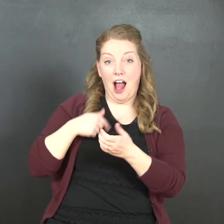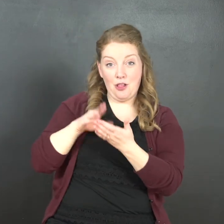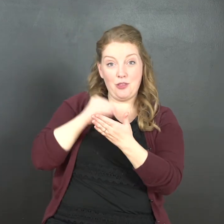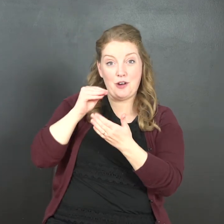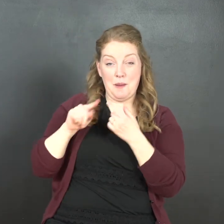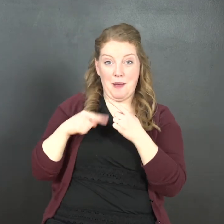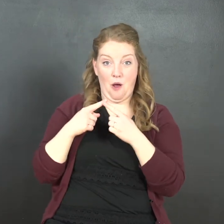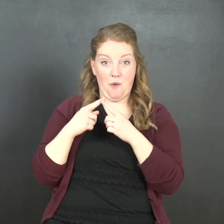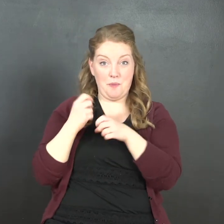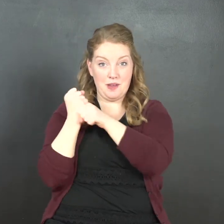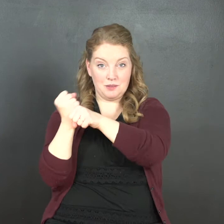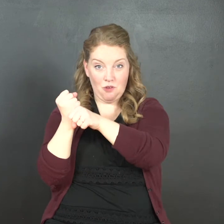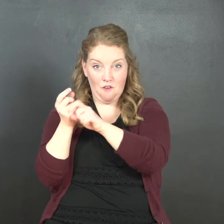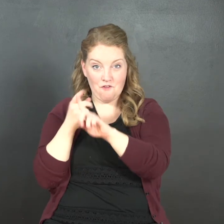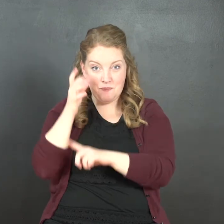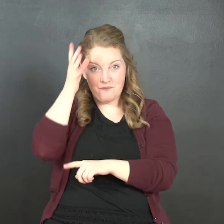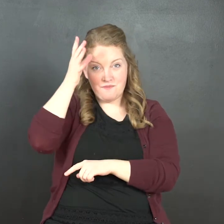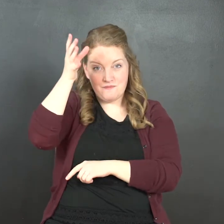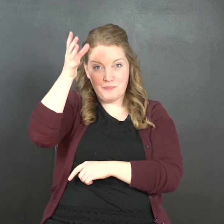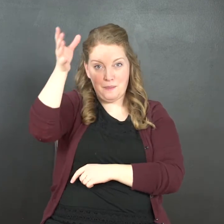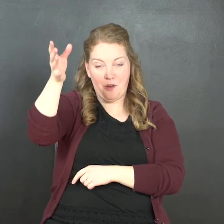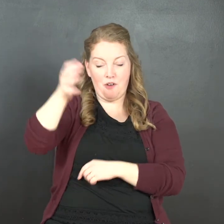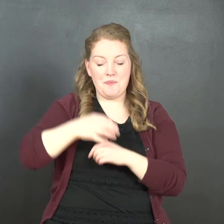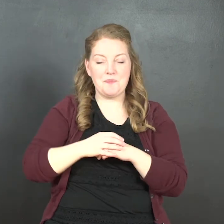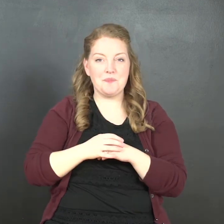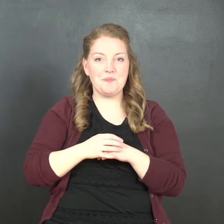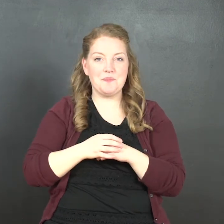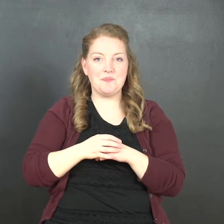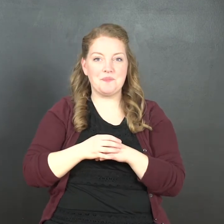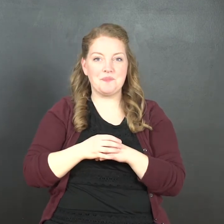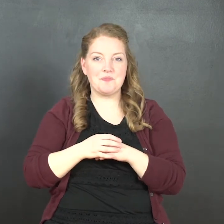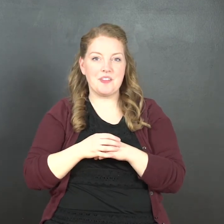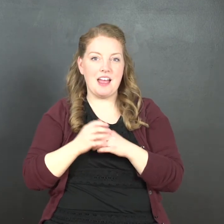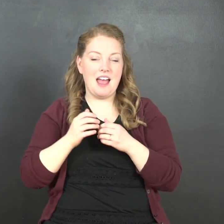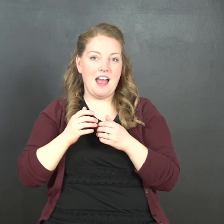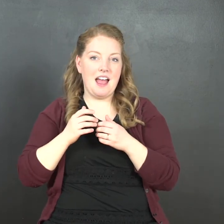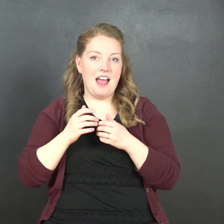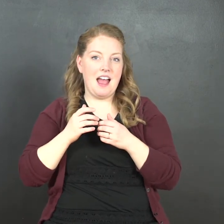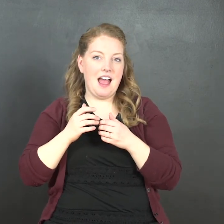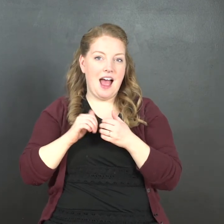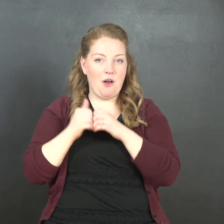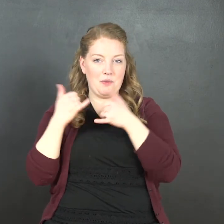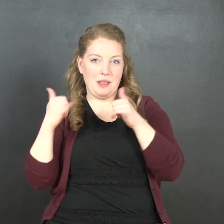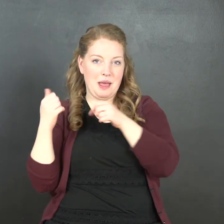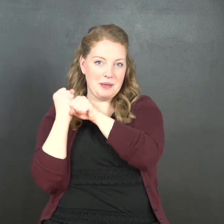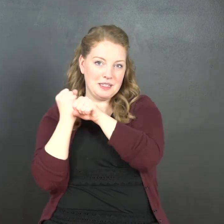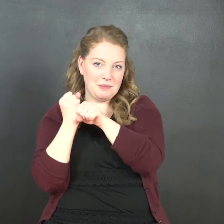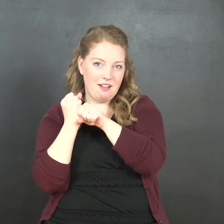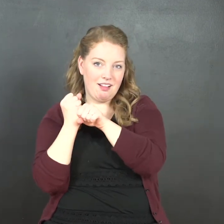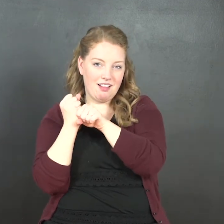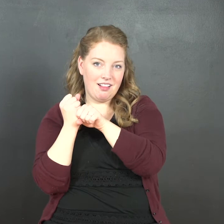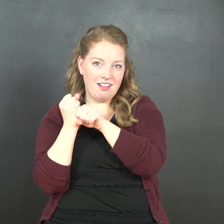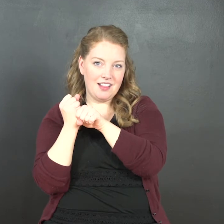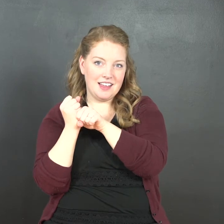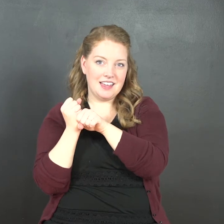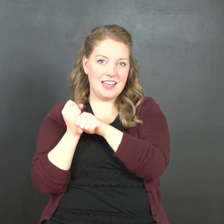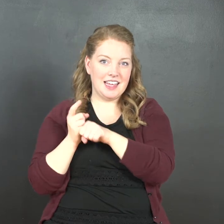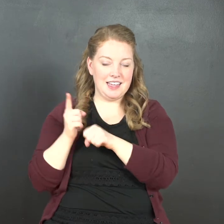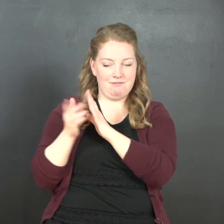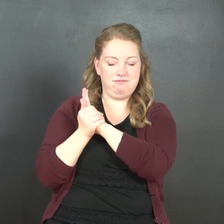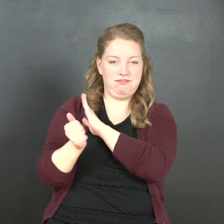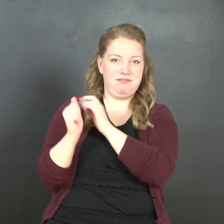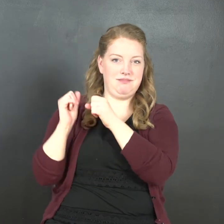I learned how to play baseball from him, and he taught me how to throw and how to pitch. And I can remember being in his house